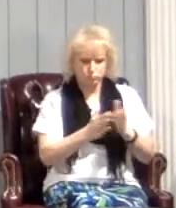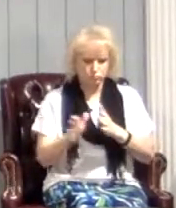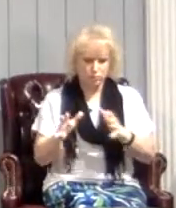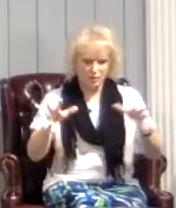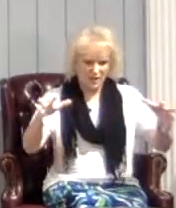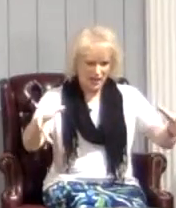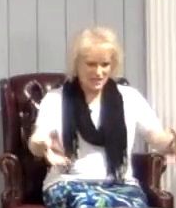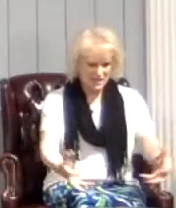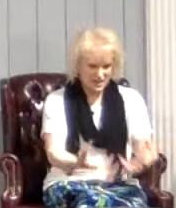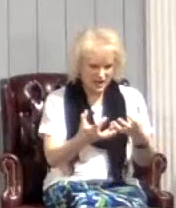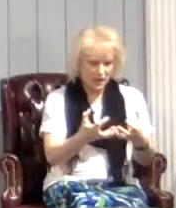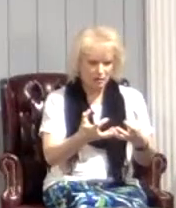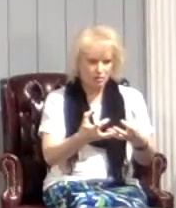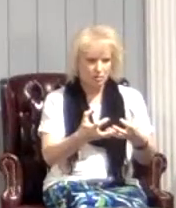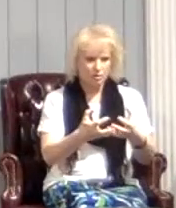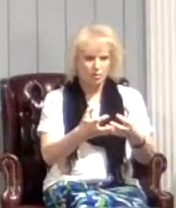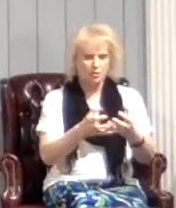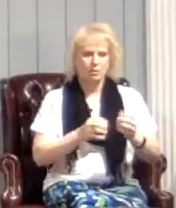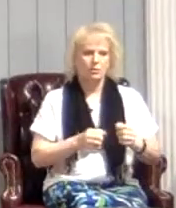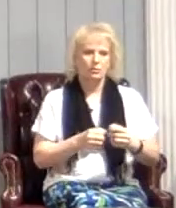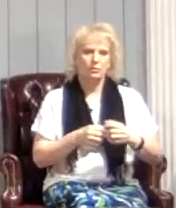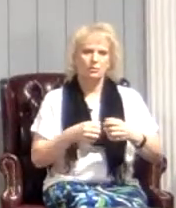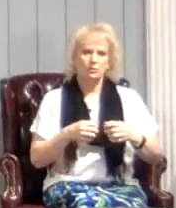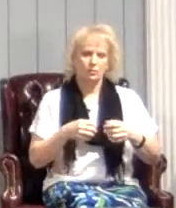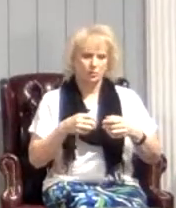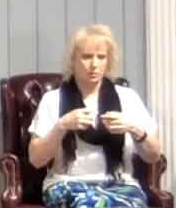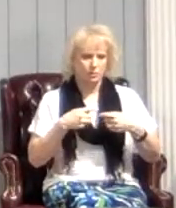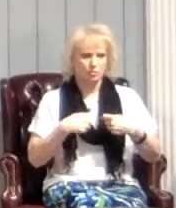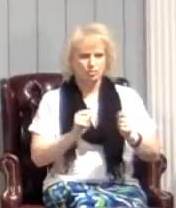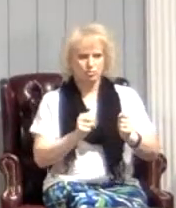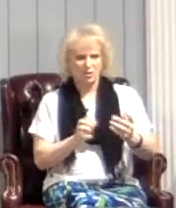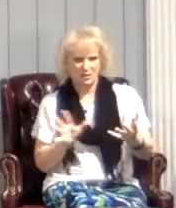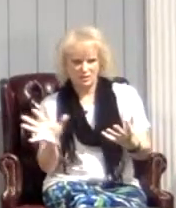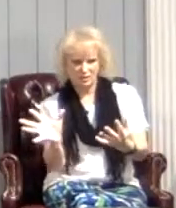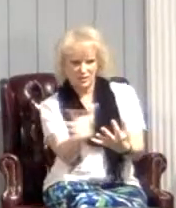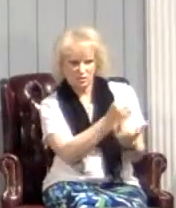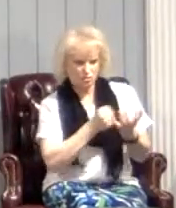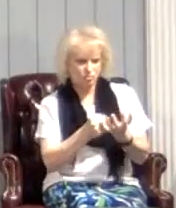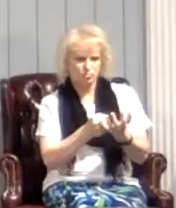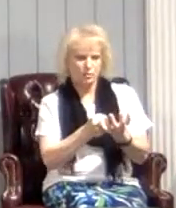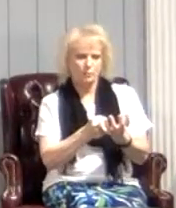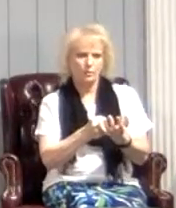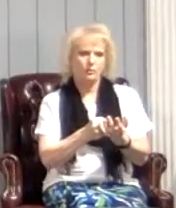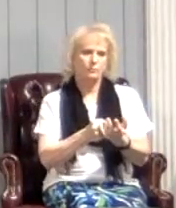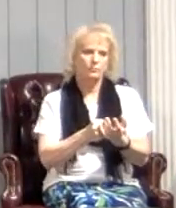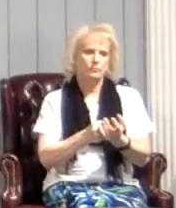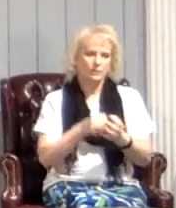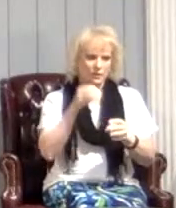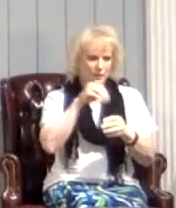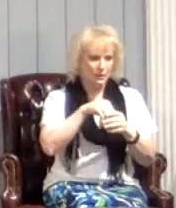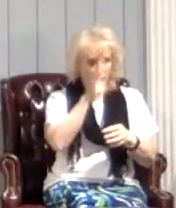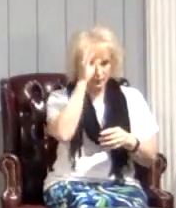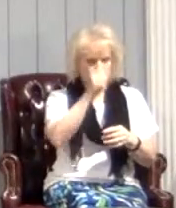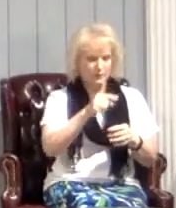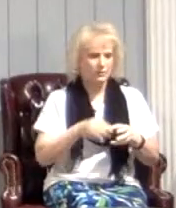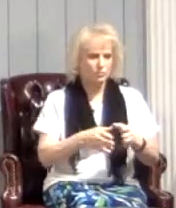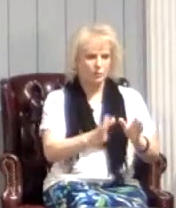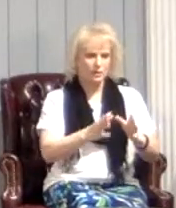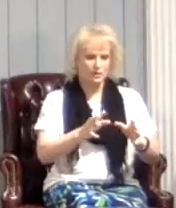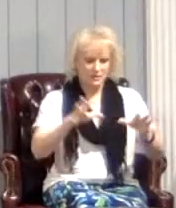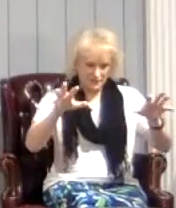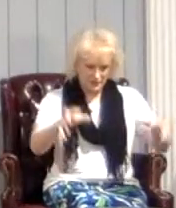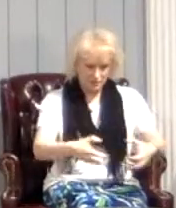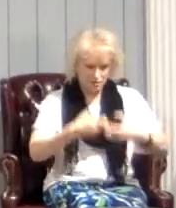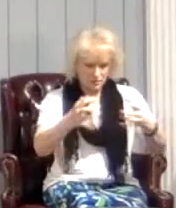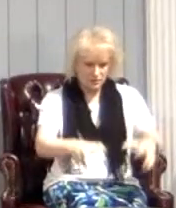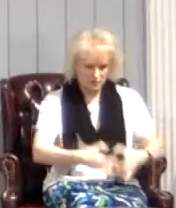trying to trap him. They're trying to trick him. They're trying to trip him up and catch him in his ways. They digged a pit before him. He